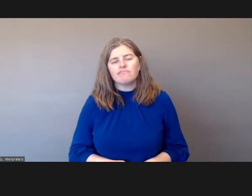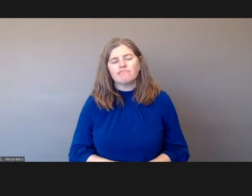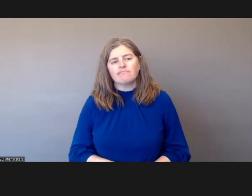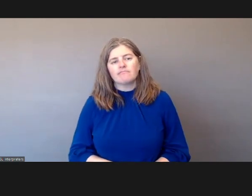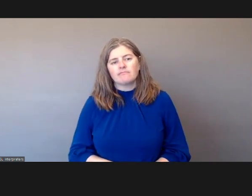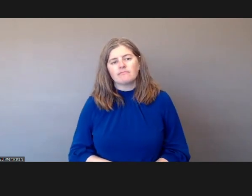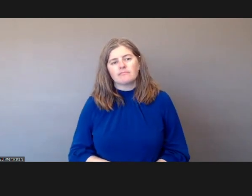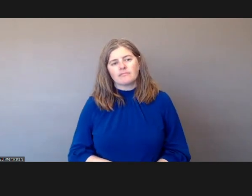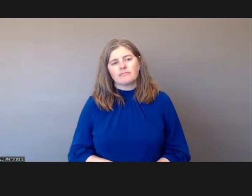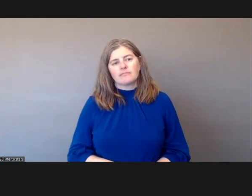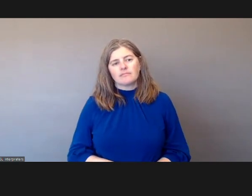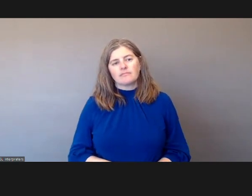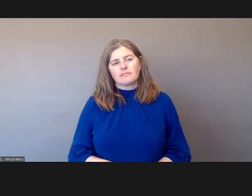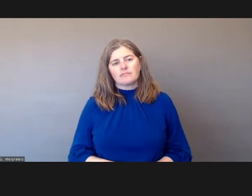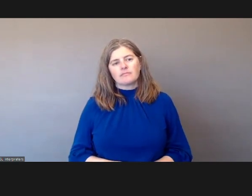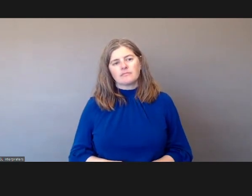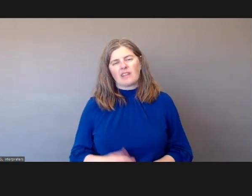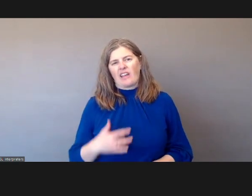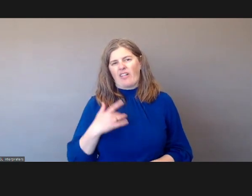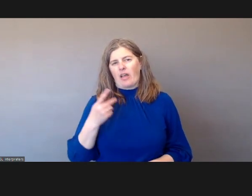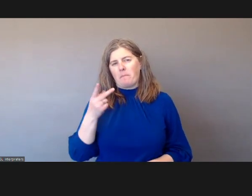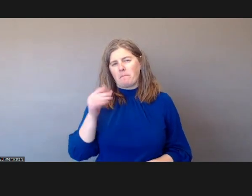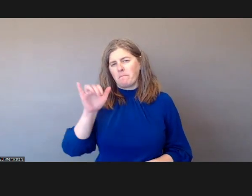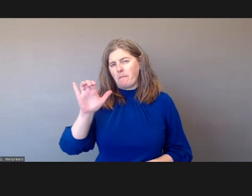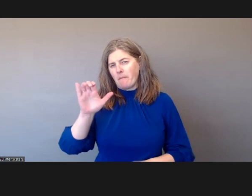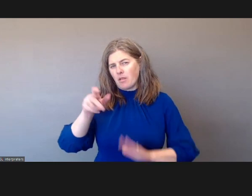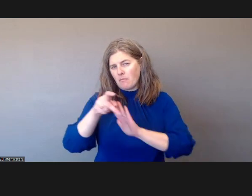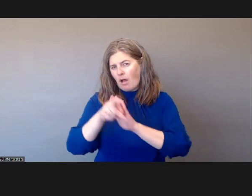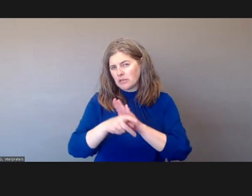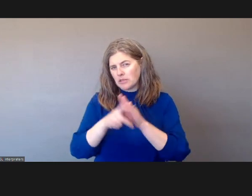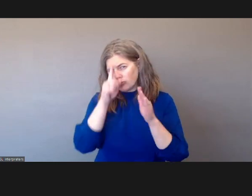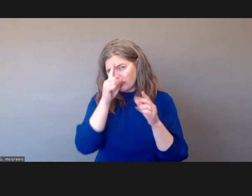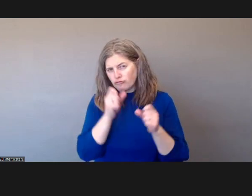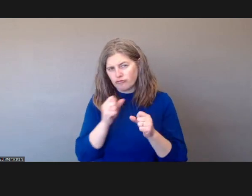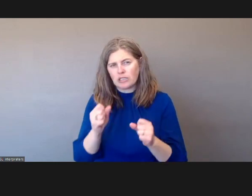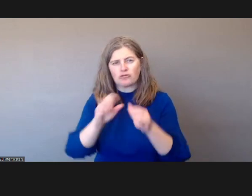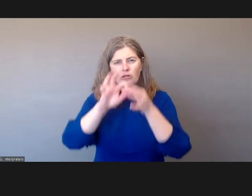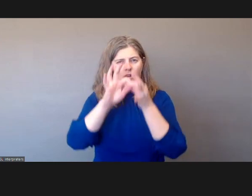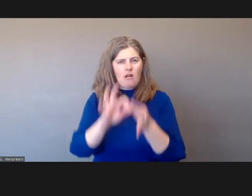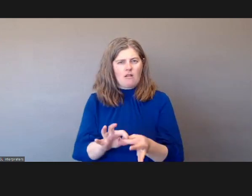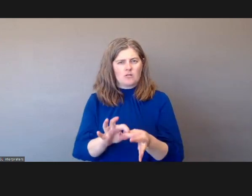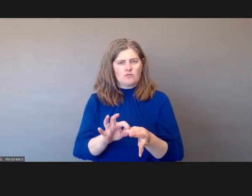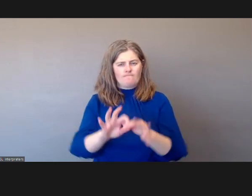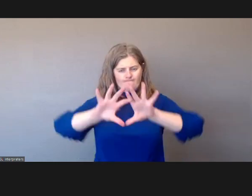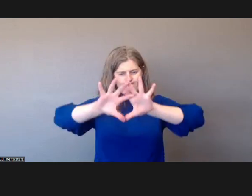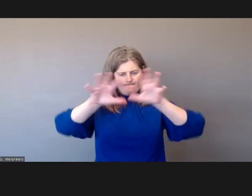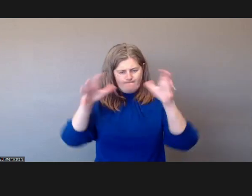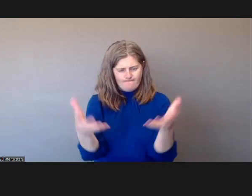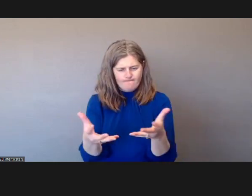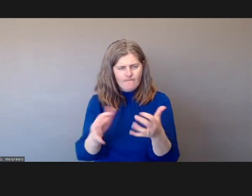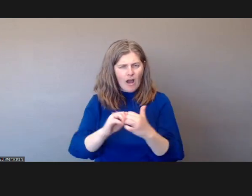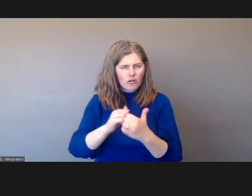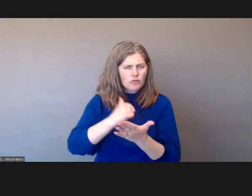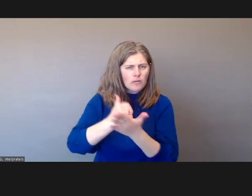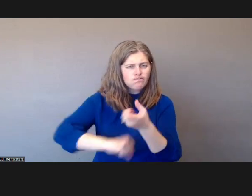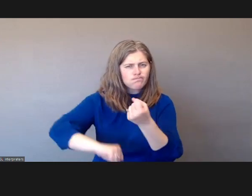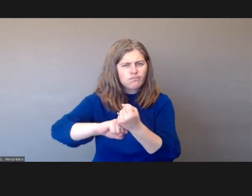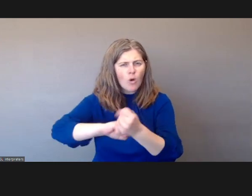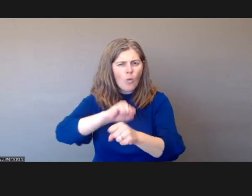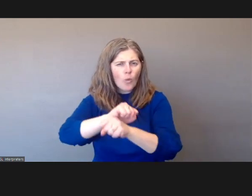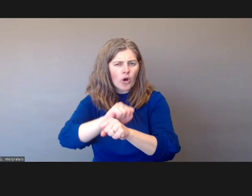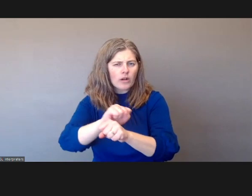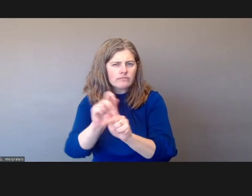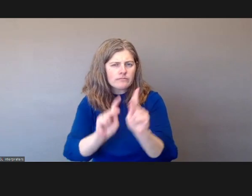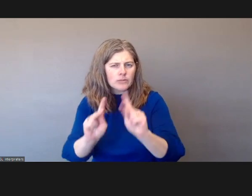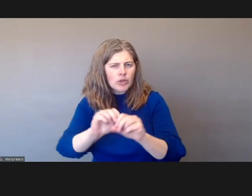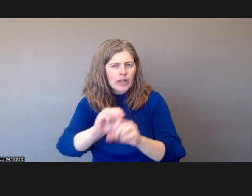a public policy strategy regarding healthcare workforce is something we need to do. That is going on in the